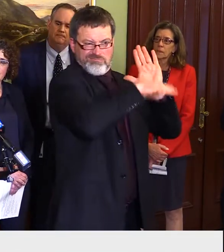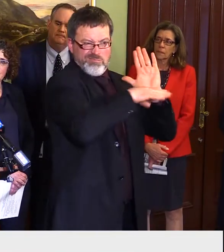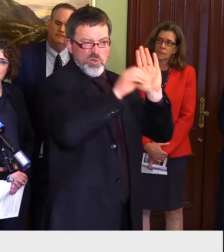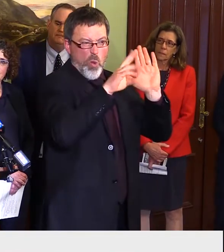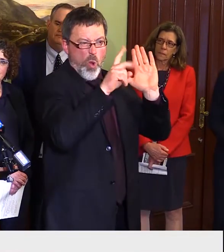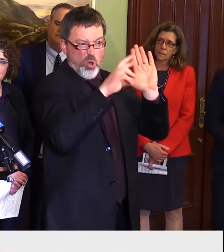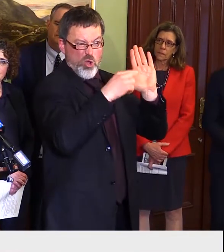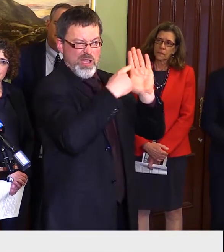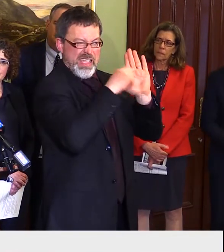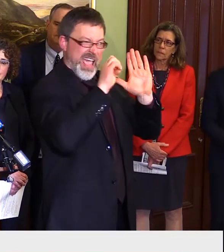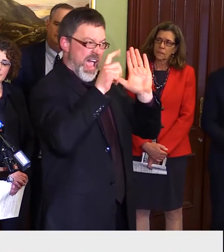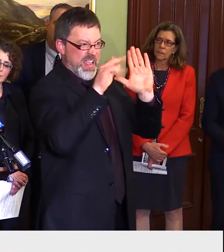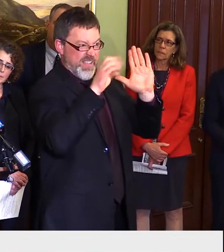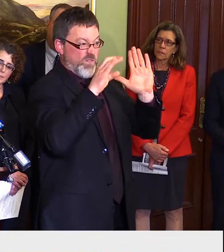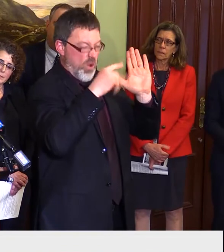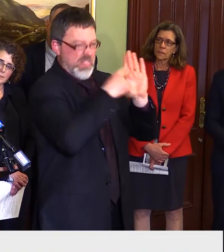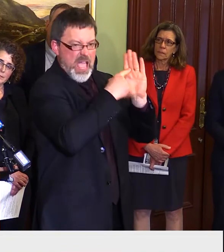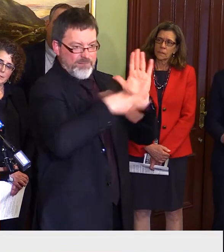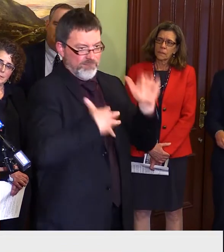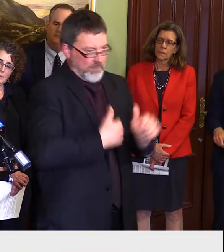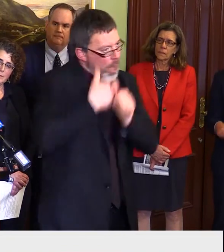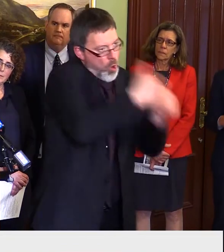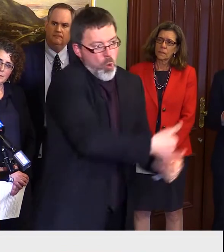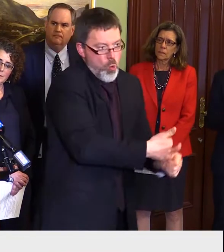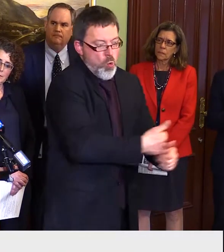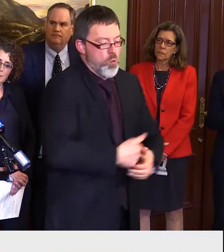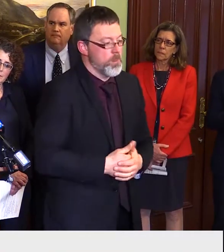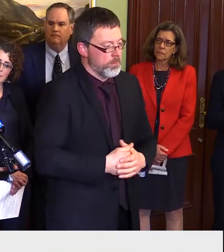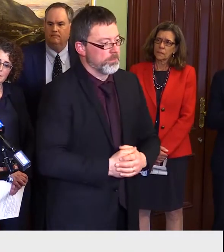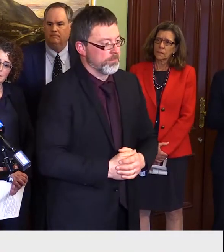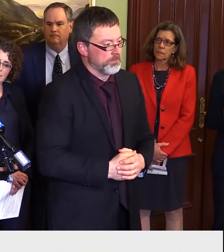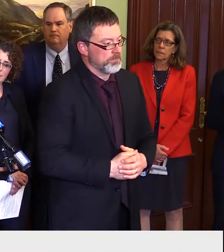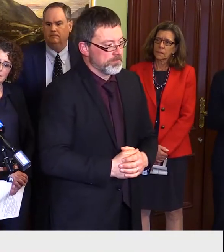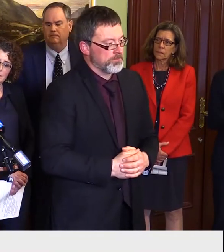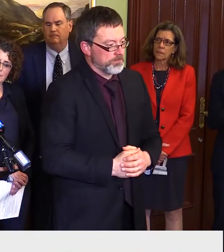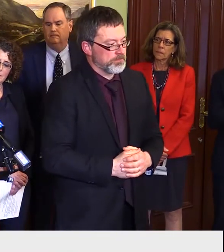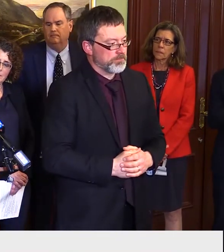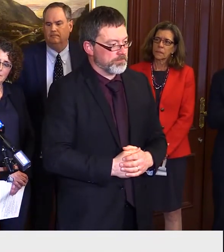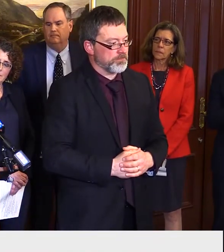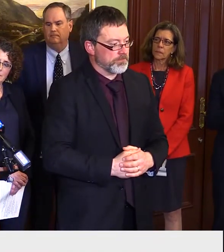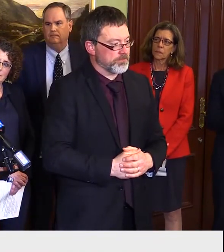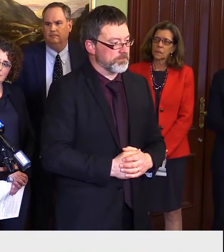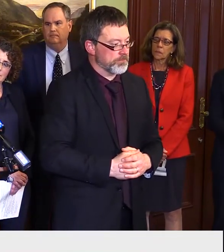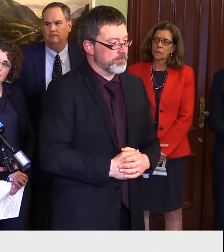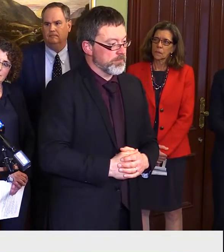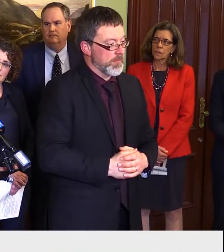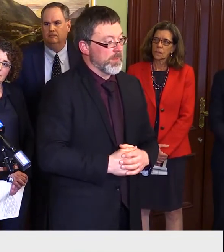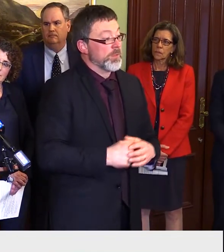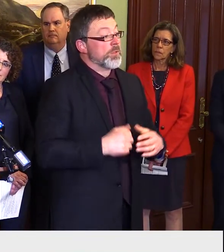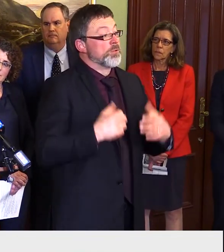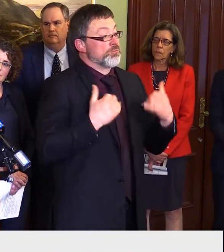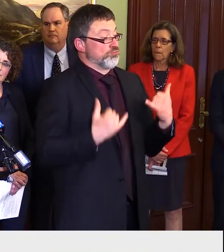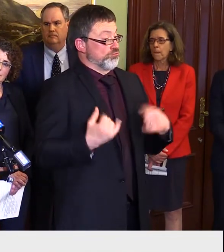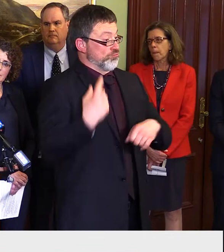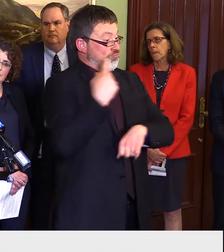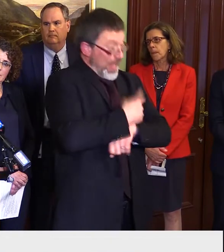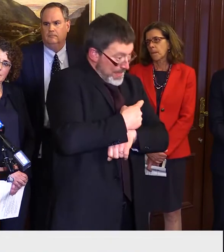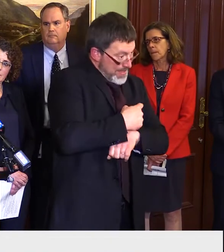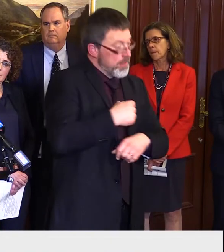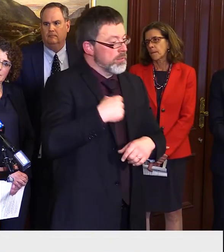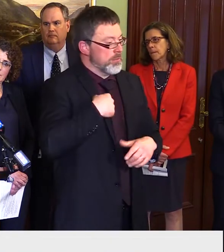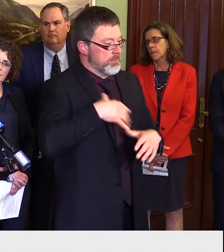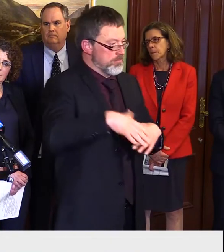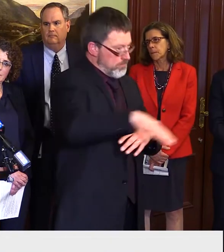We communicated with emergency management directors and local officials today, and will continue to do so as these